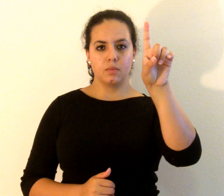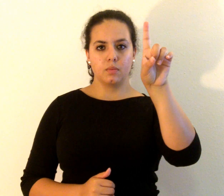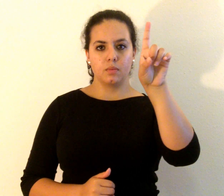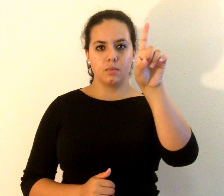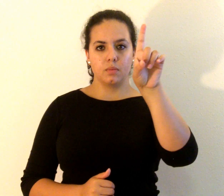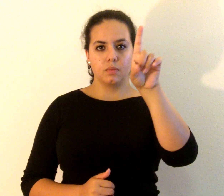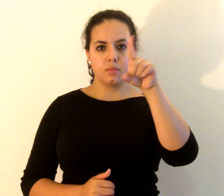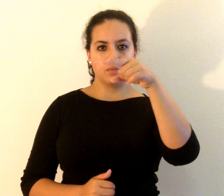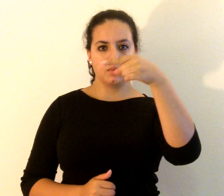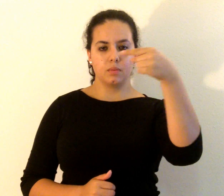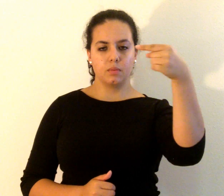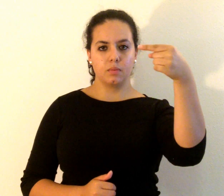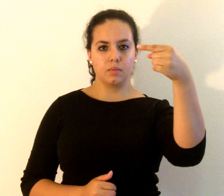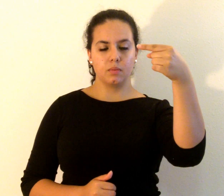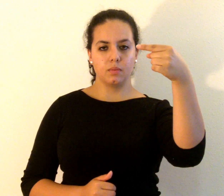down. Watch. First,